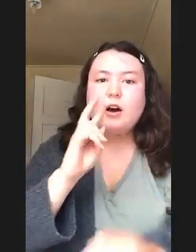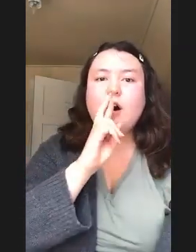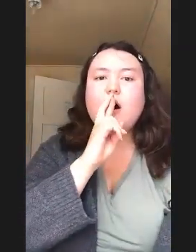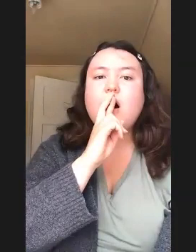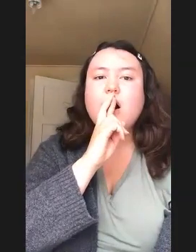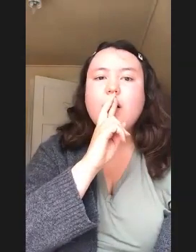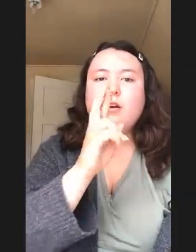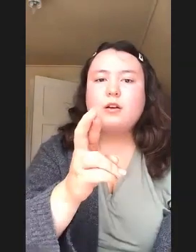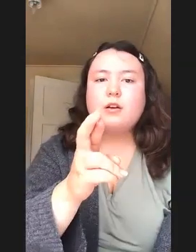are